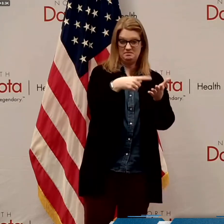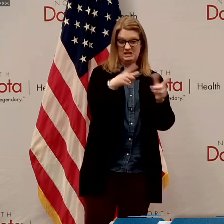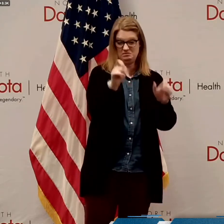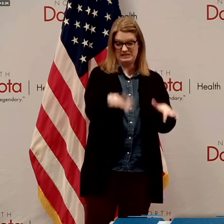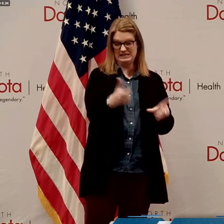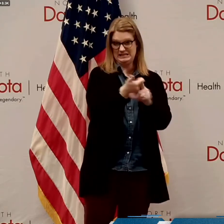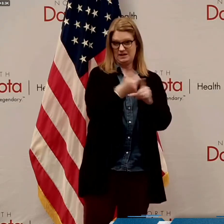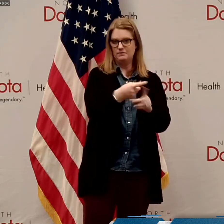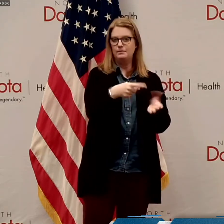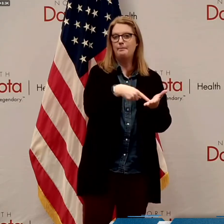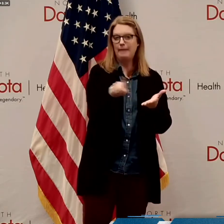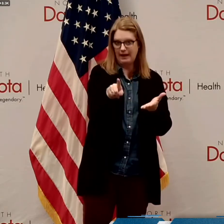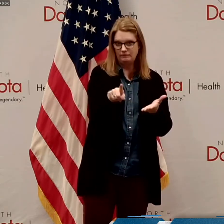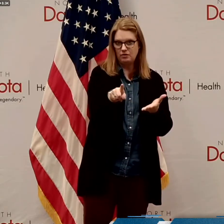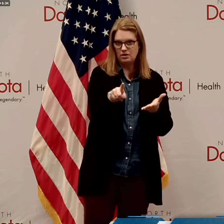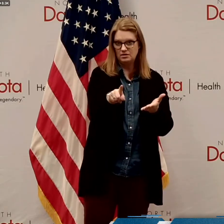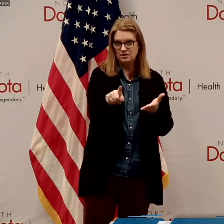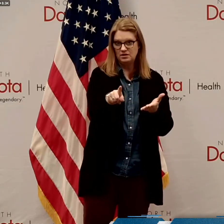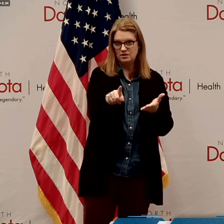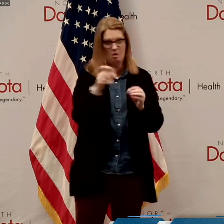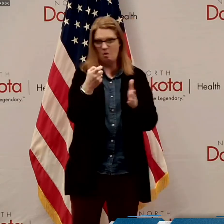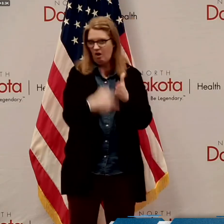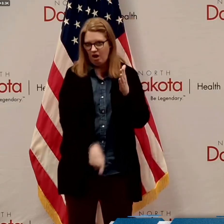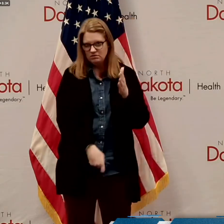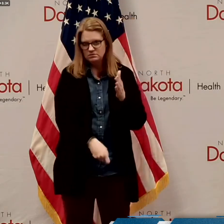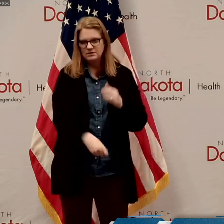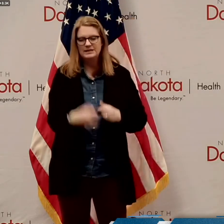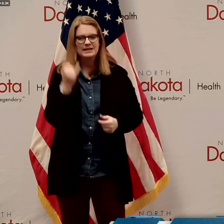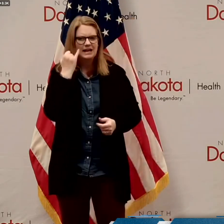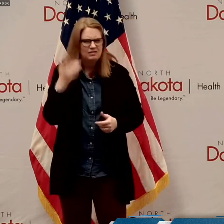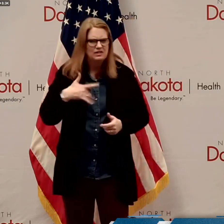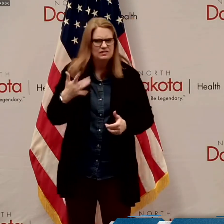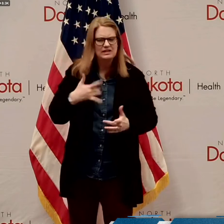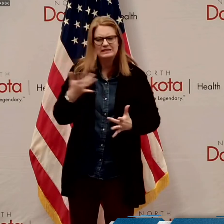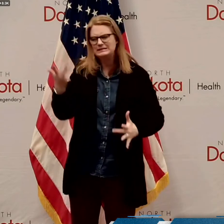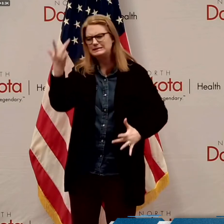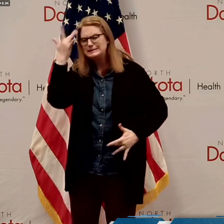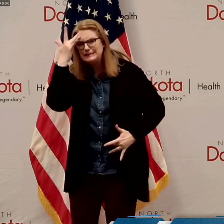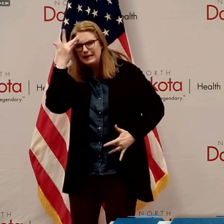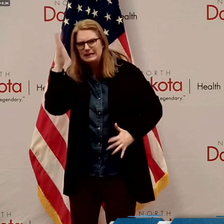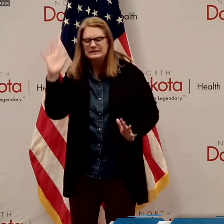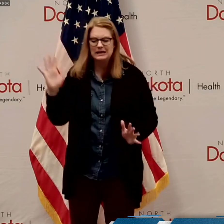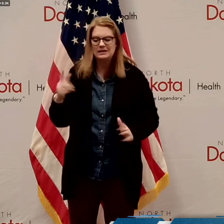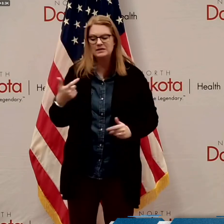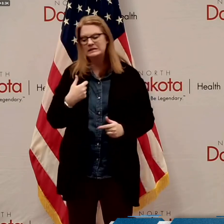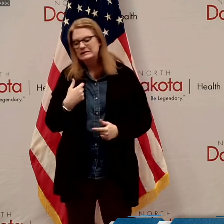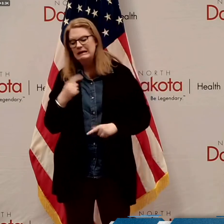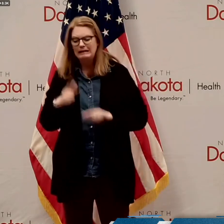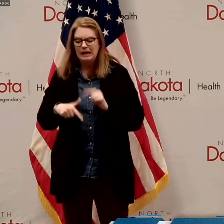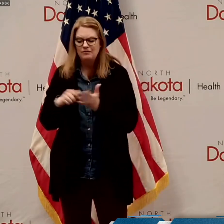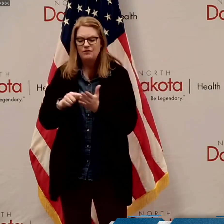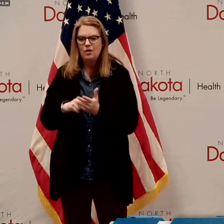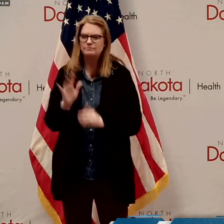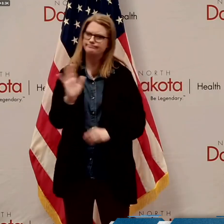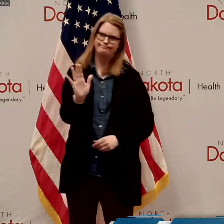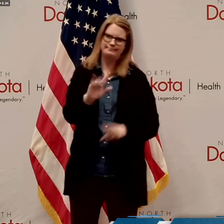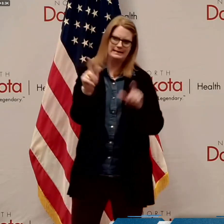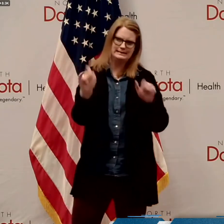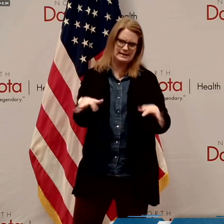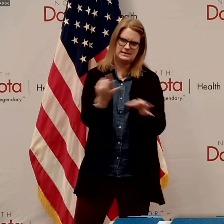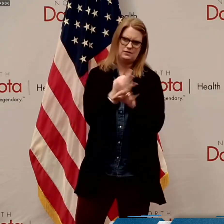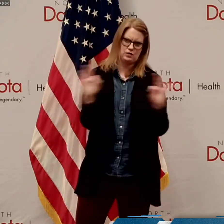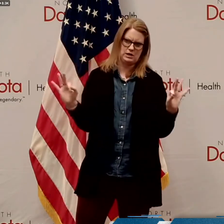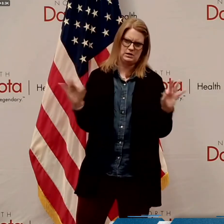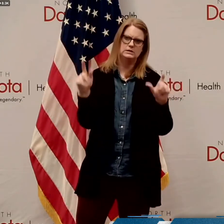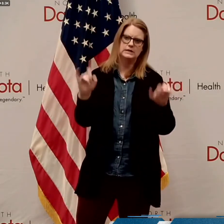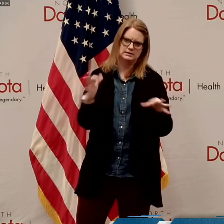to you. So from the standpoint of if you're not feeling well, don't think about this from economics. Tests are free. So